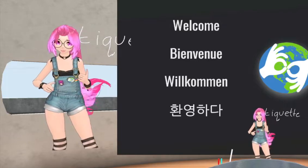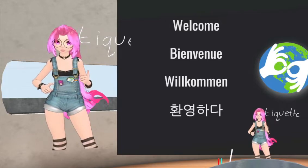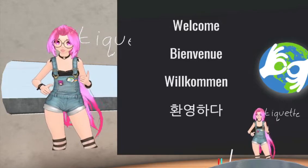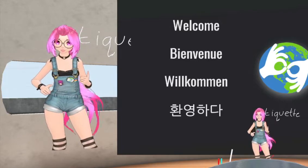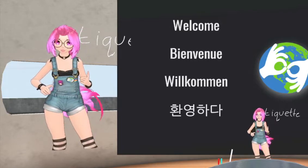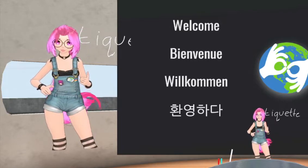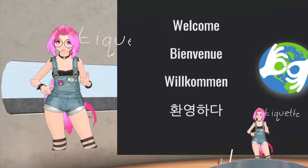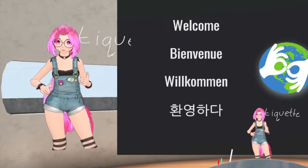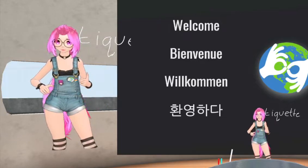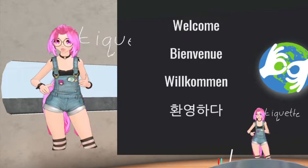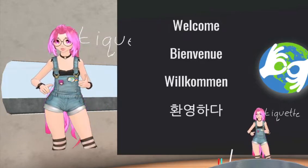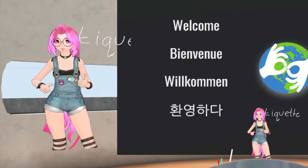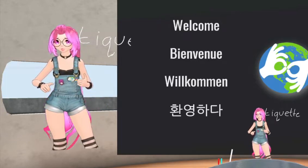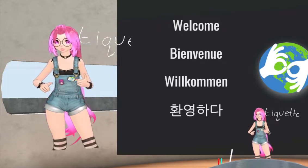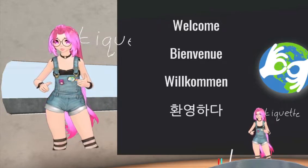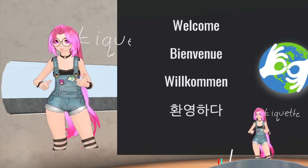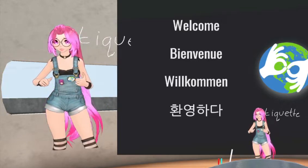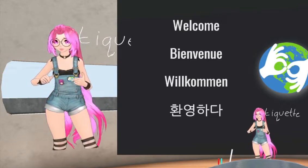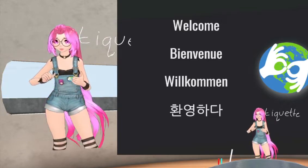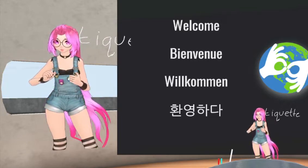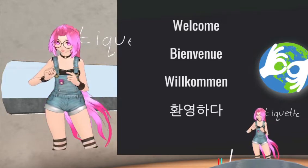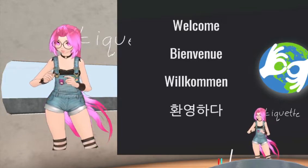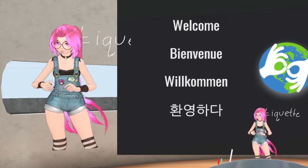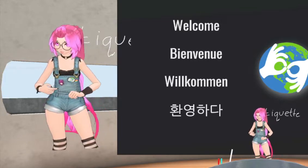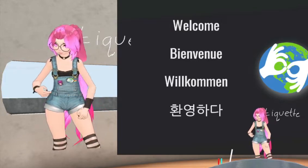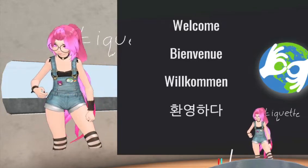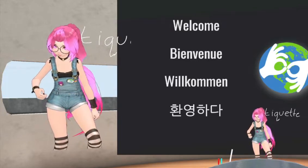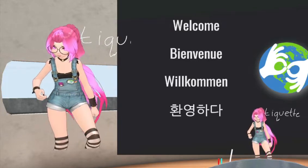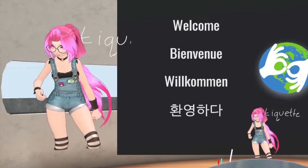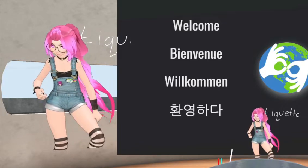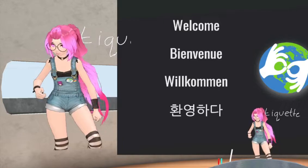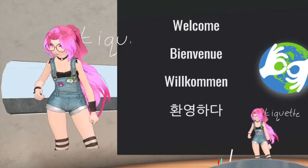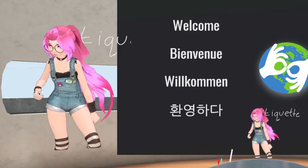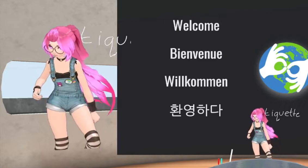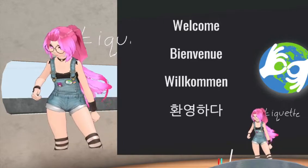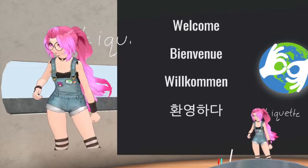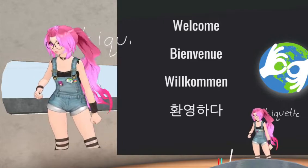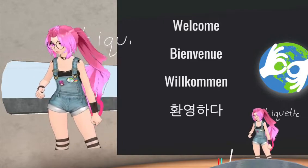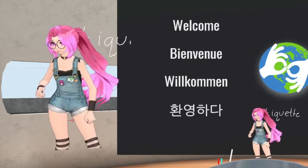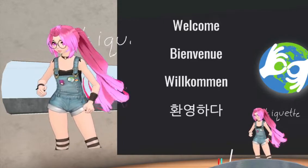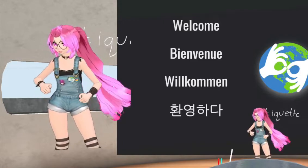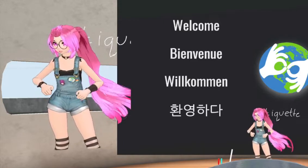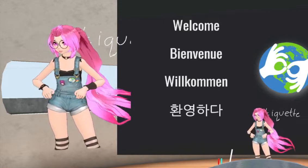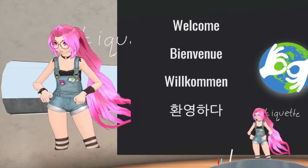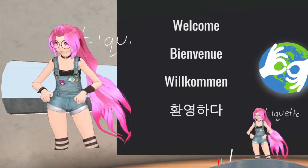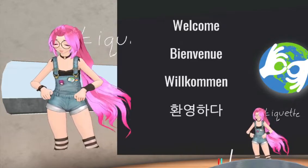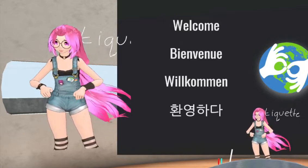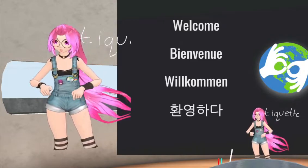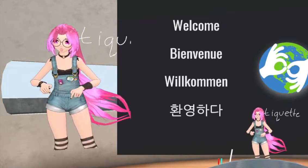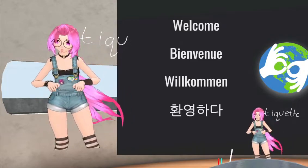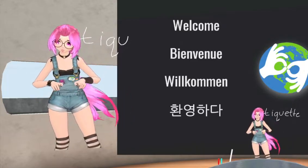be awesome. You were jumping. Did you want to have a suggestion, or were you just getting your jumps out?